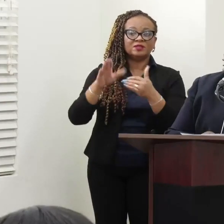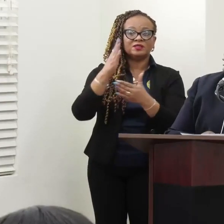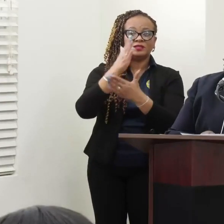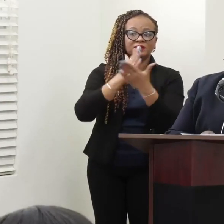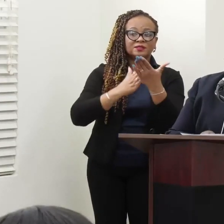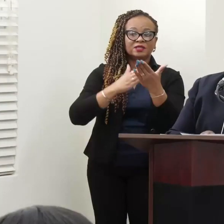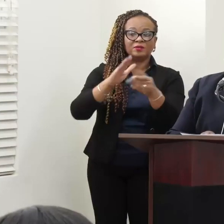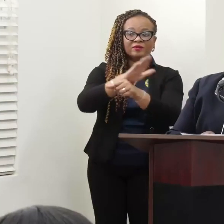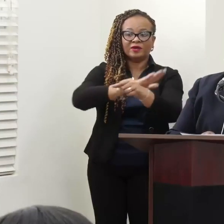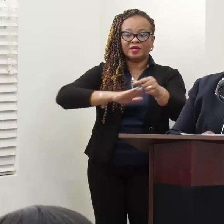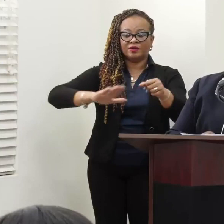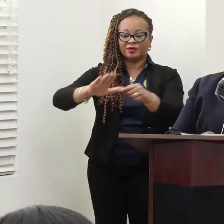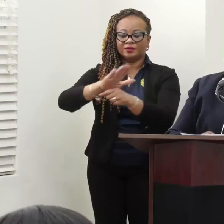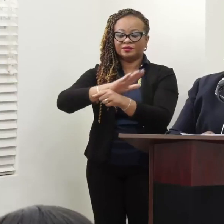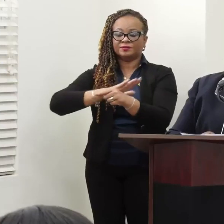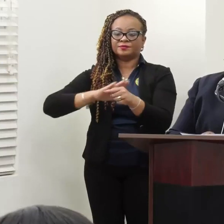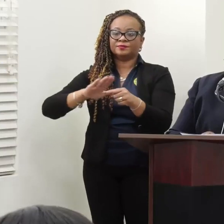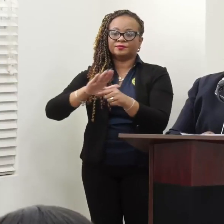areas.